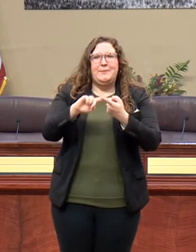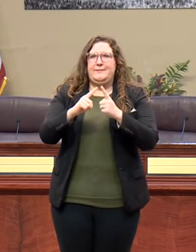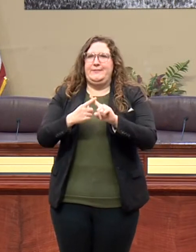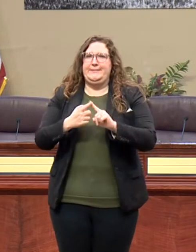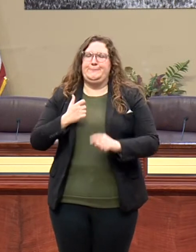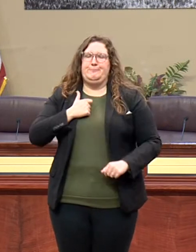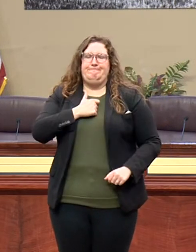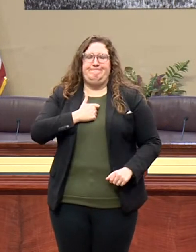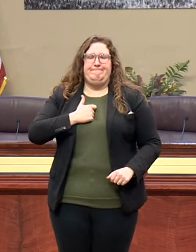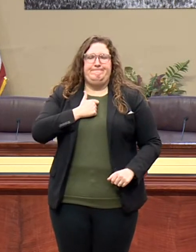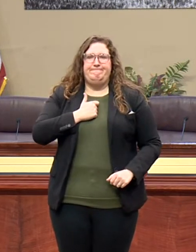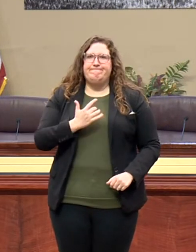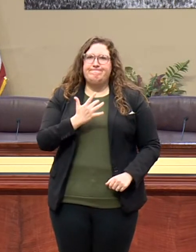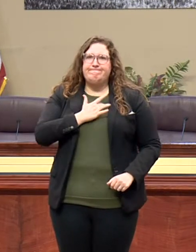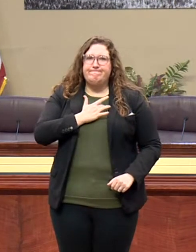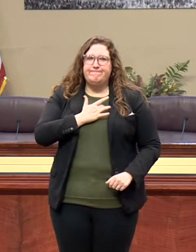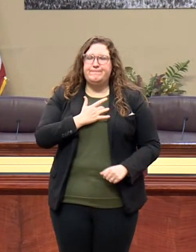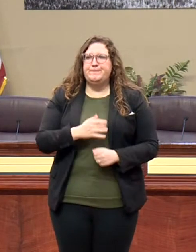friends.